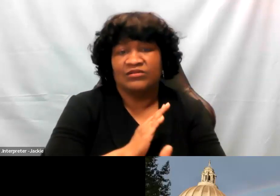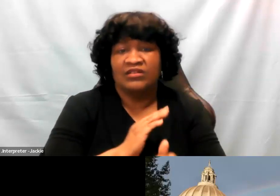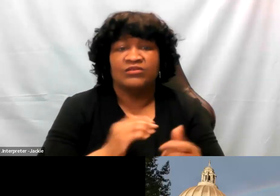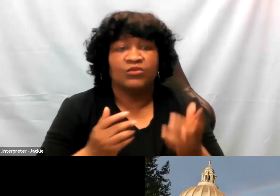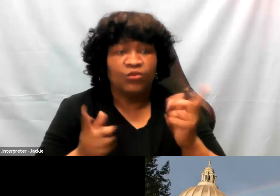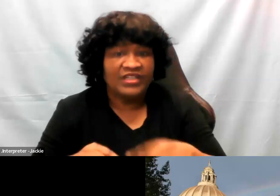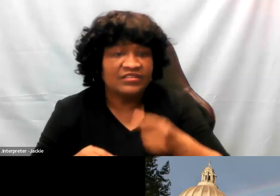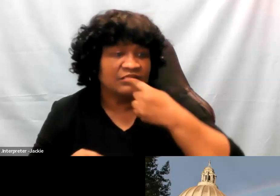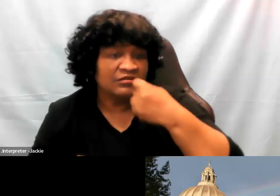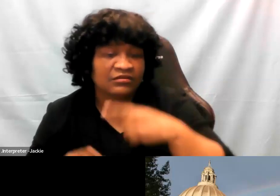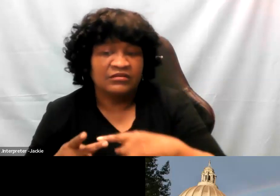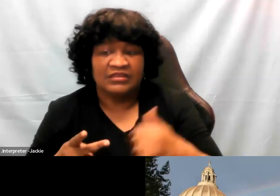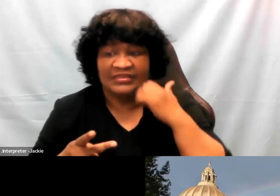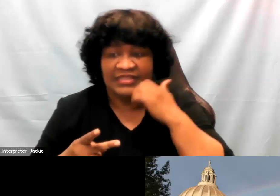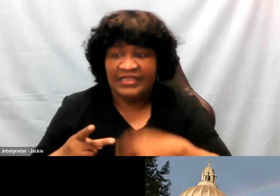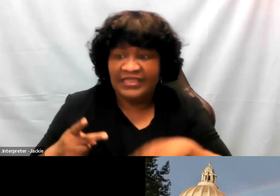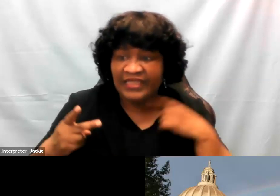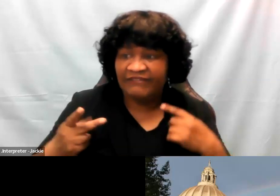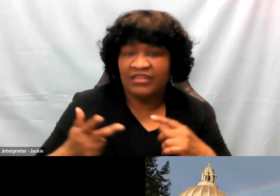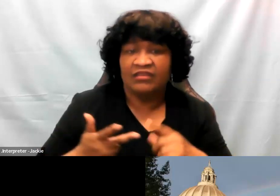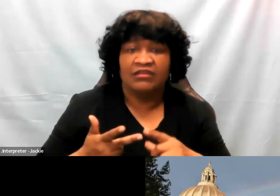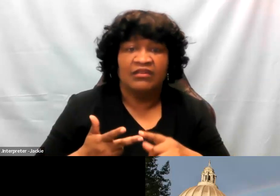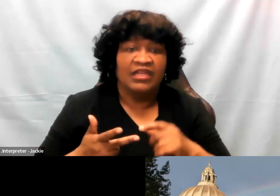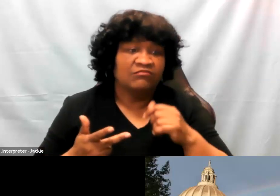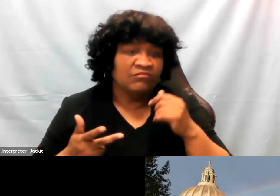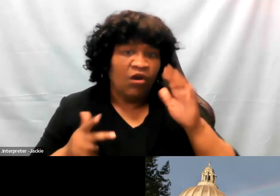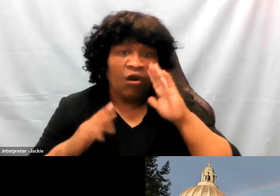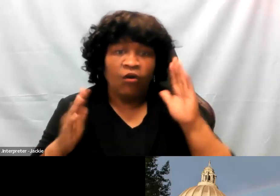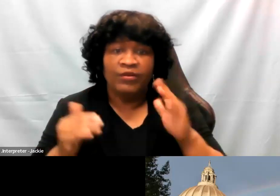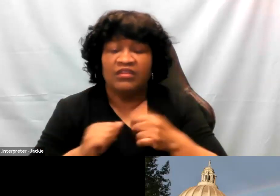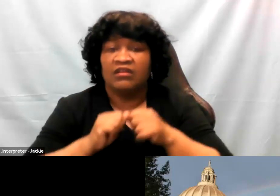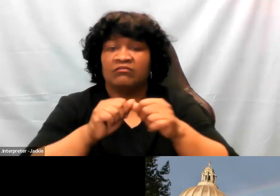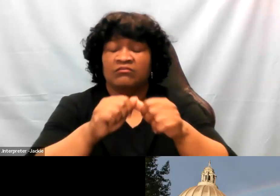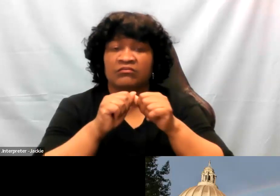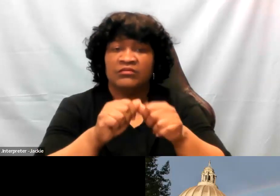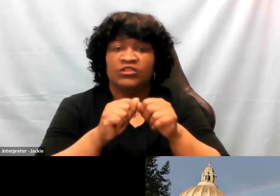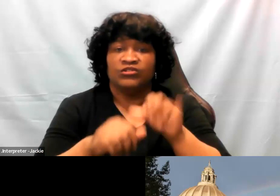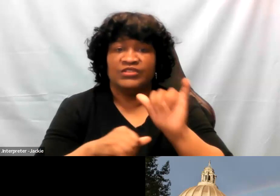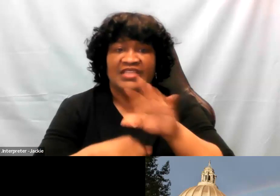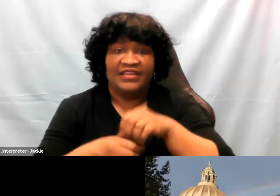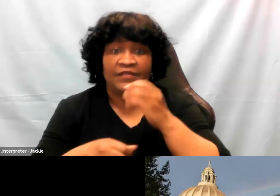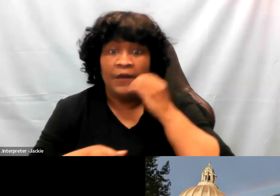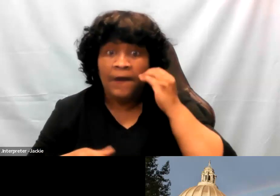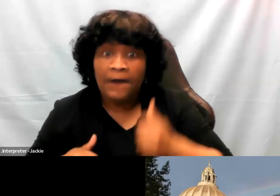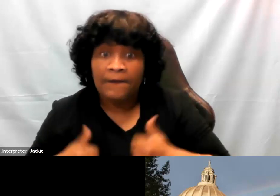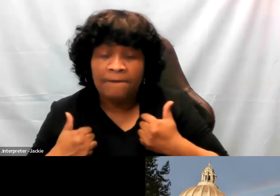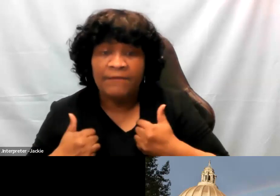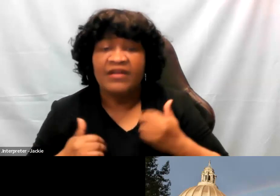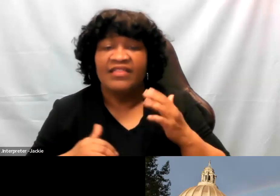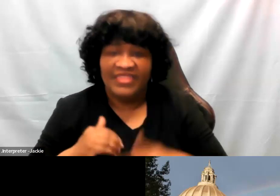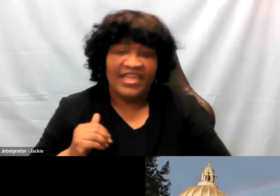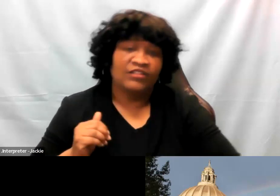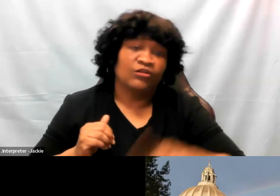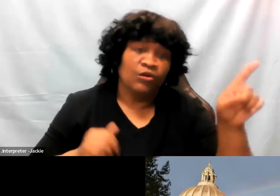meds and daily living, and hoping that they can continue to stay in their homes rather than needing to go